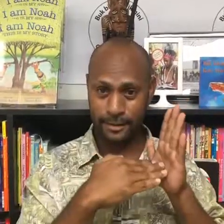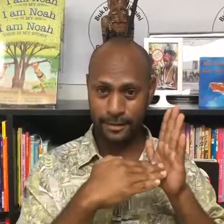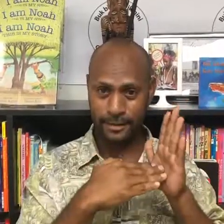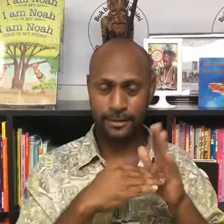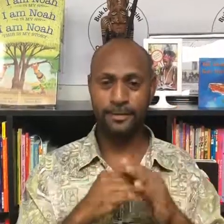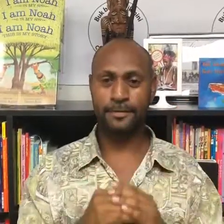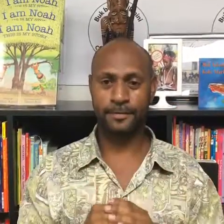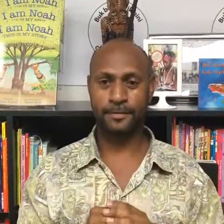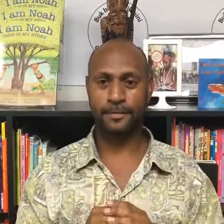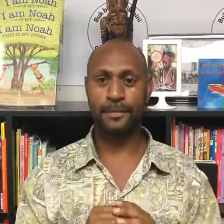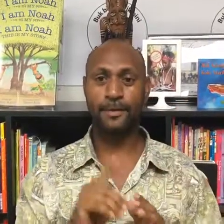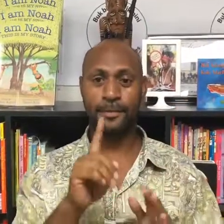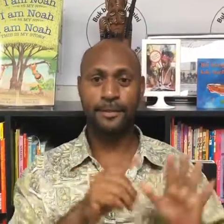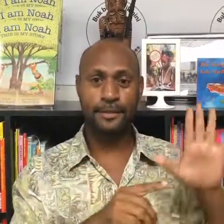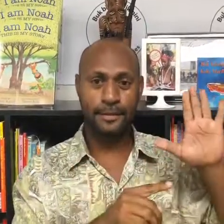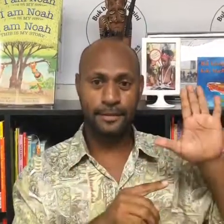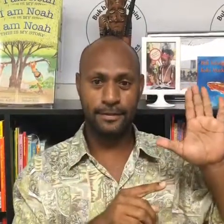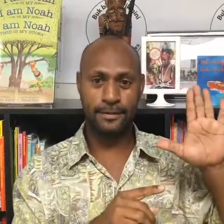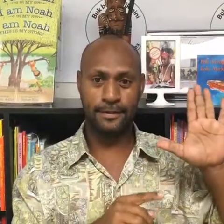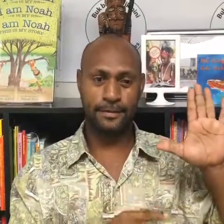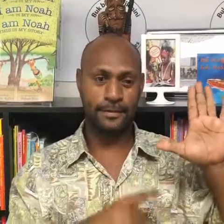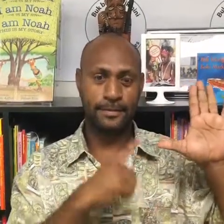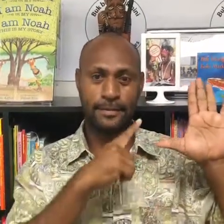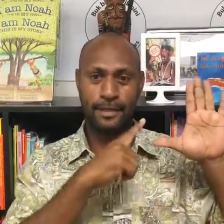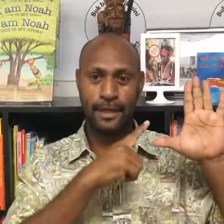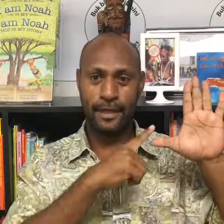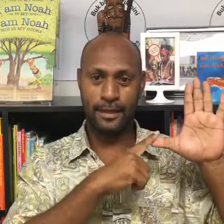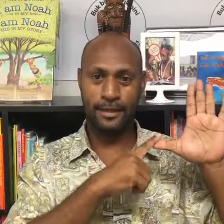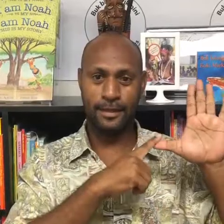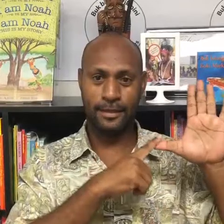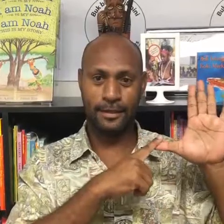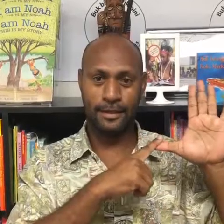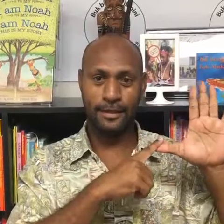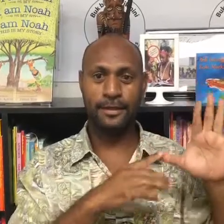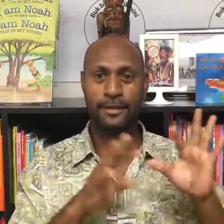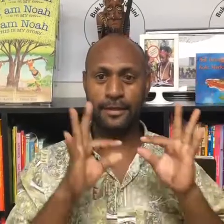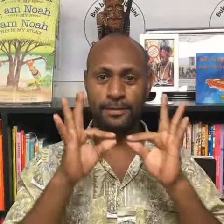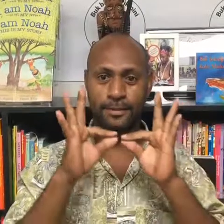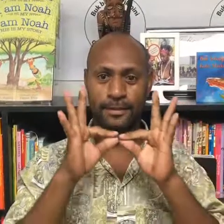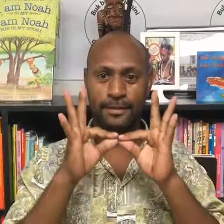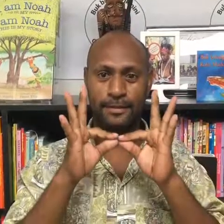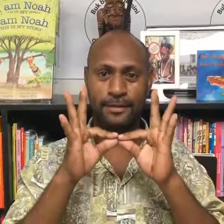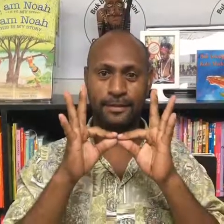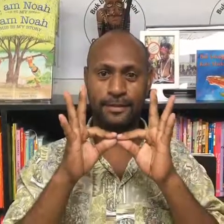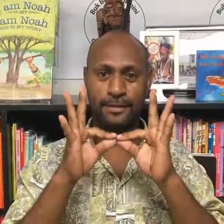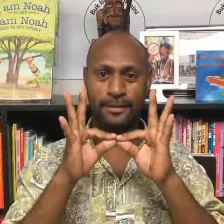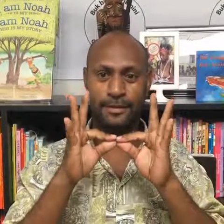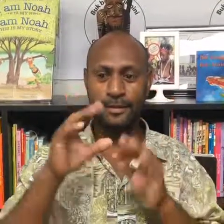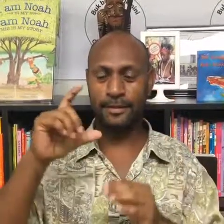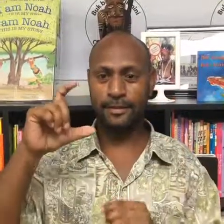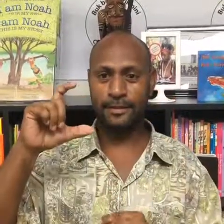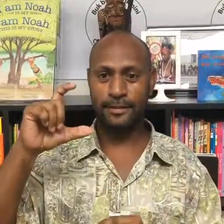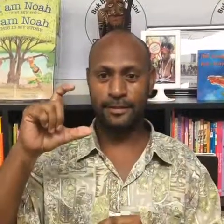I'm gonna teach you how to sign alphabets. A, B,